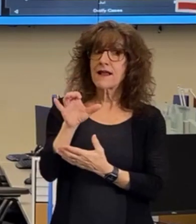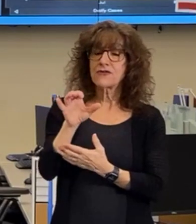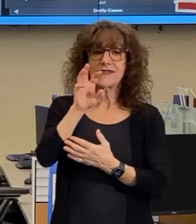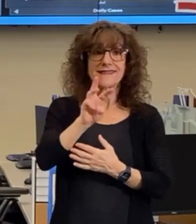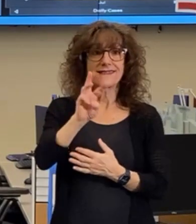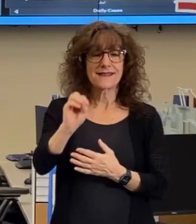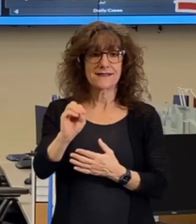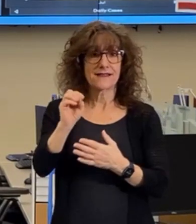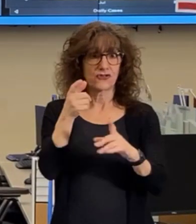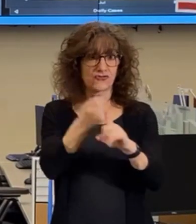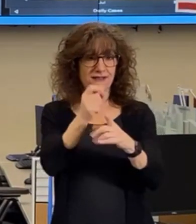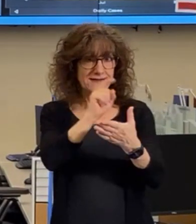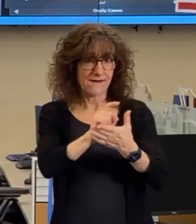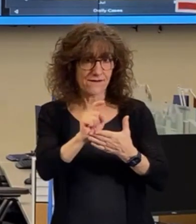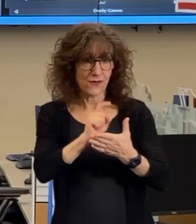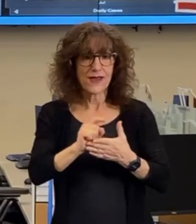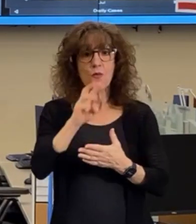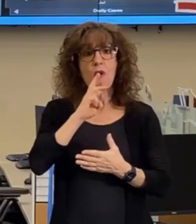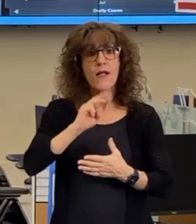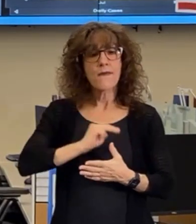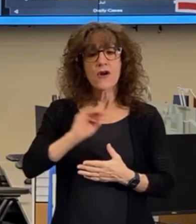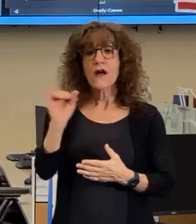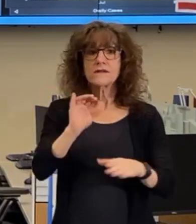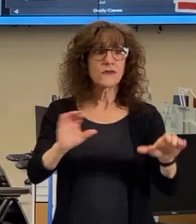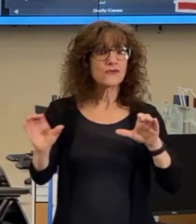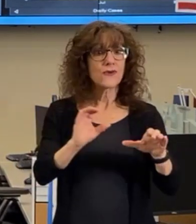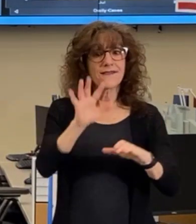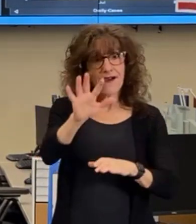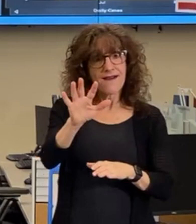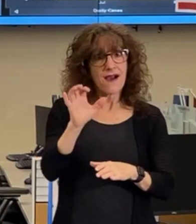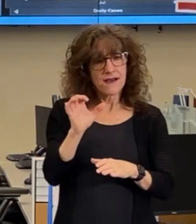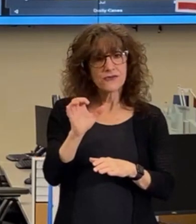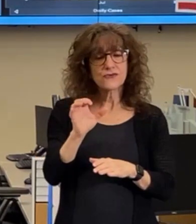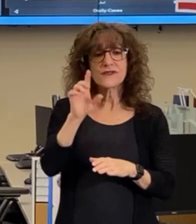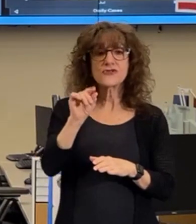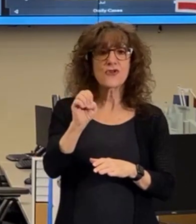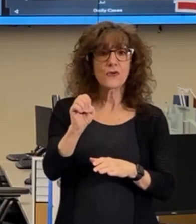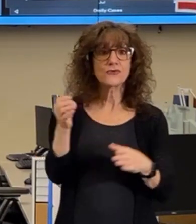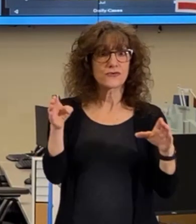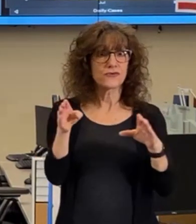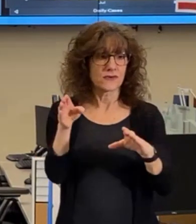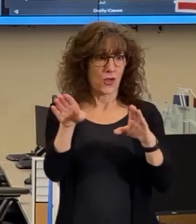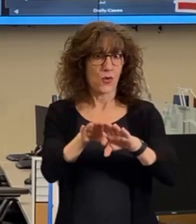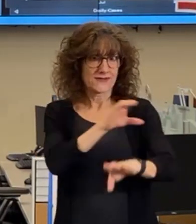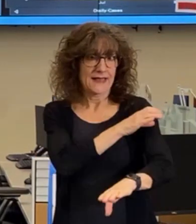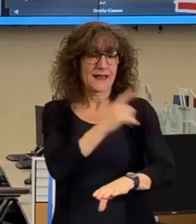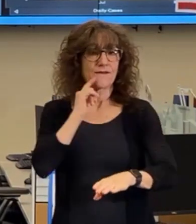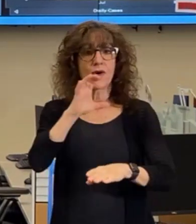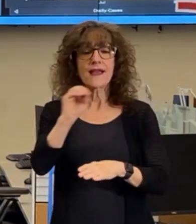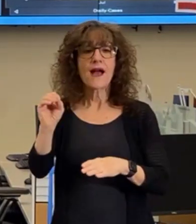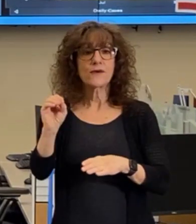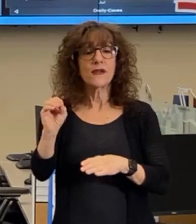6,860 shots per week. Walmart is also conducting a 500-dose closed clinic for county residents each week at